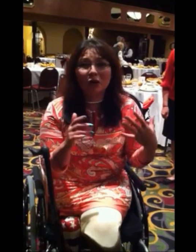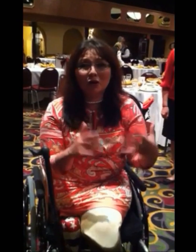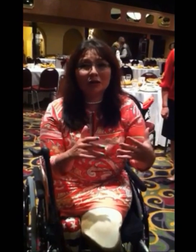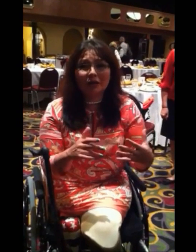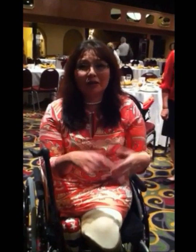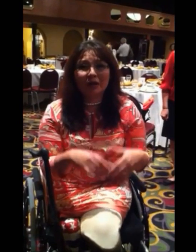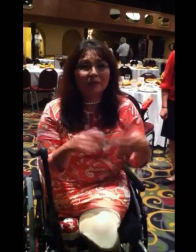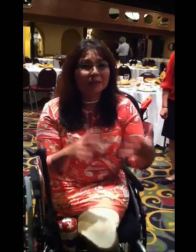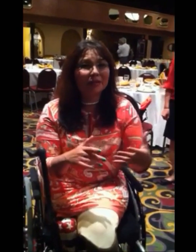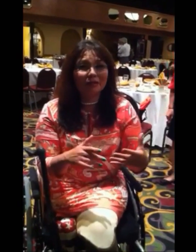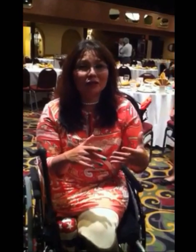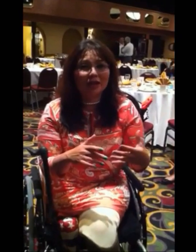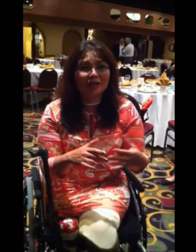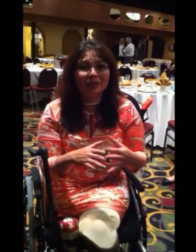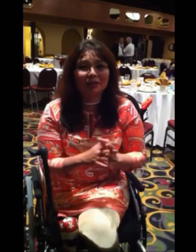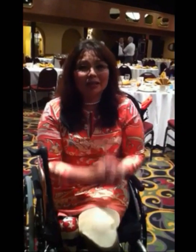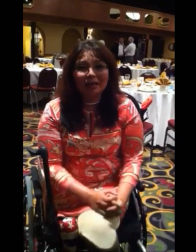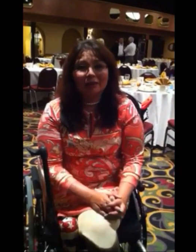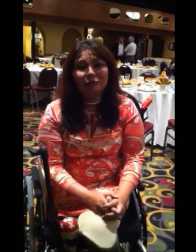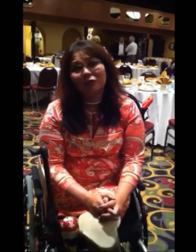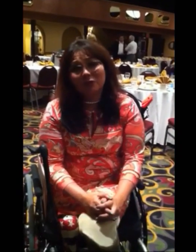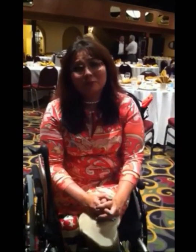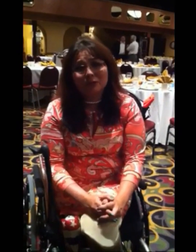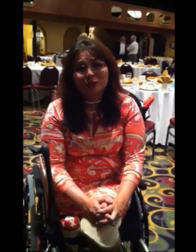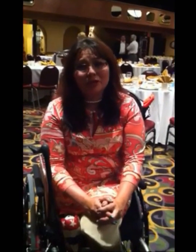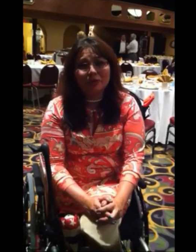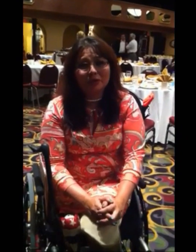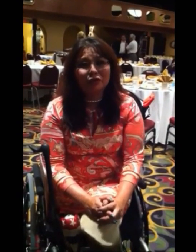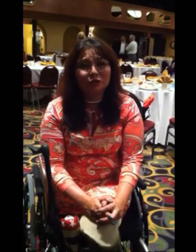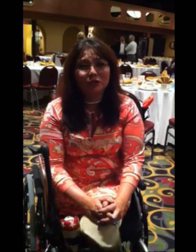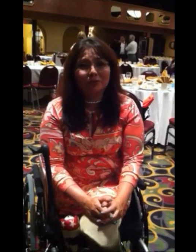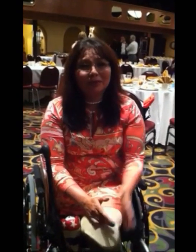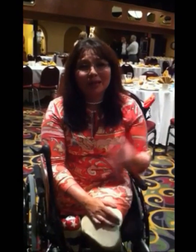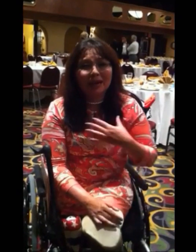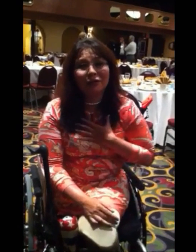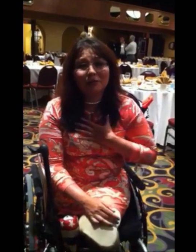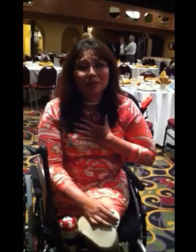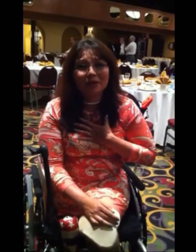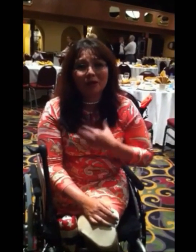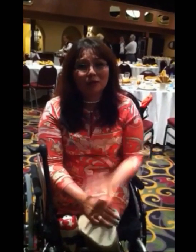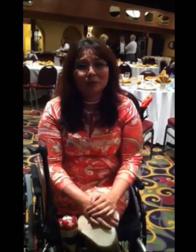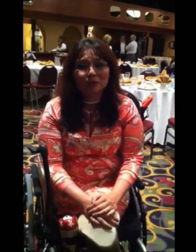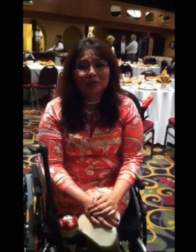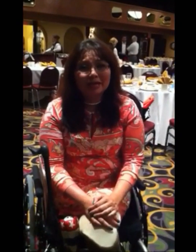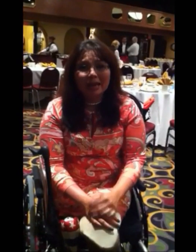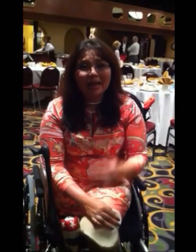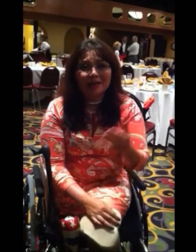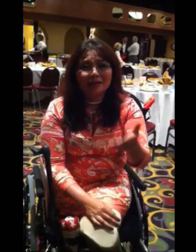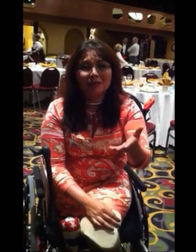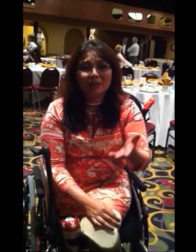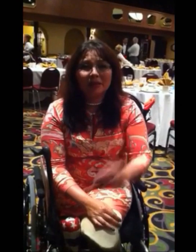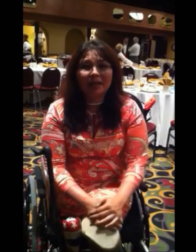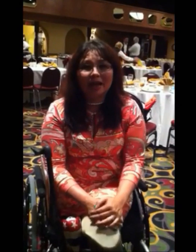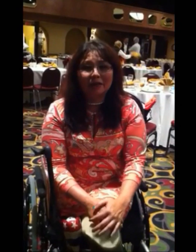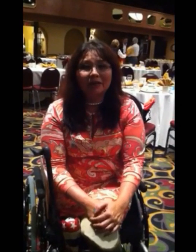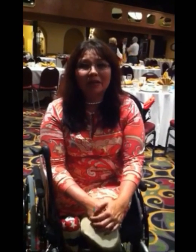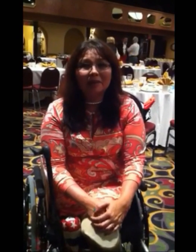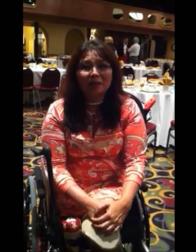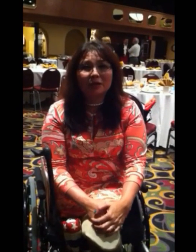all together, everybody gets a chance, and I so appreciate the work that you do. I couldn't be a congressperson had the disability advocates not been there